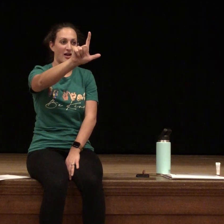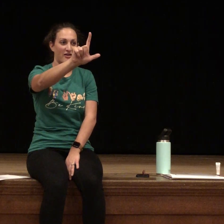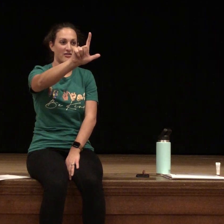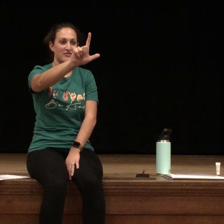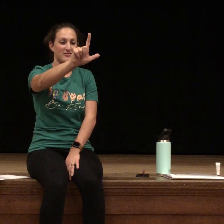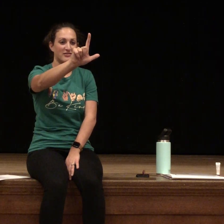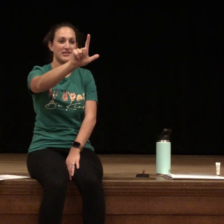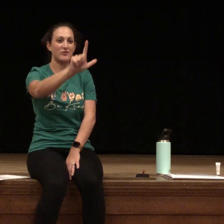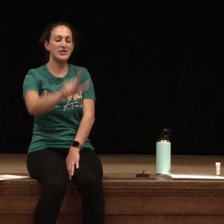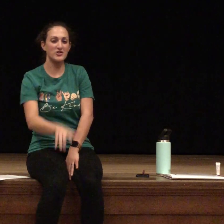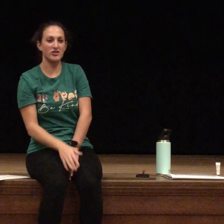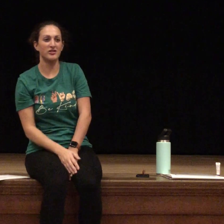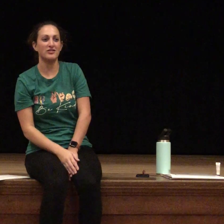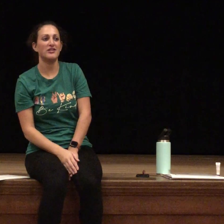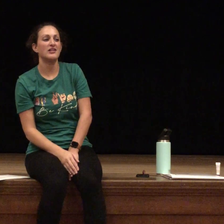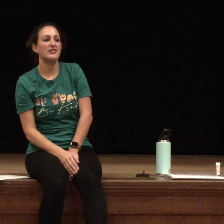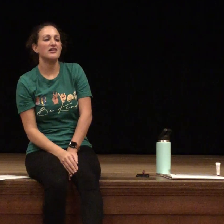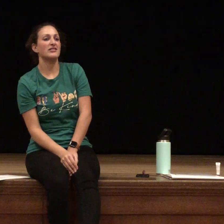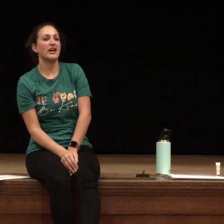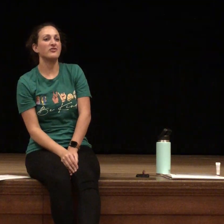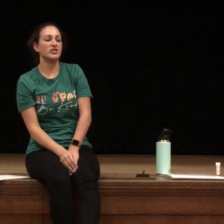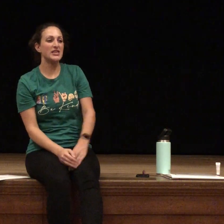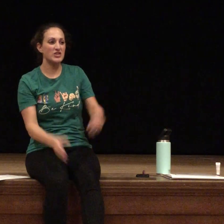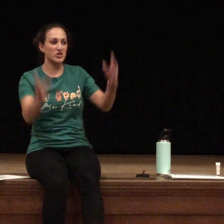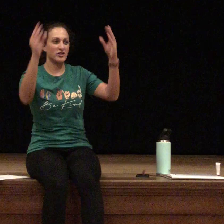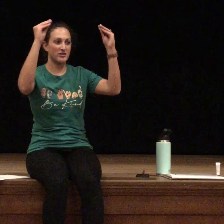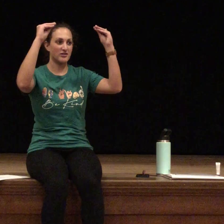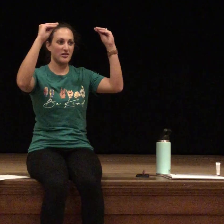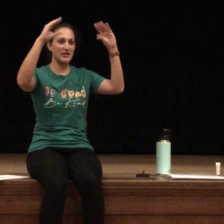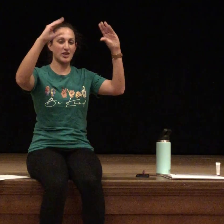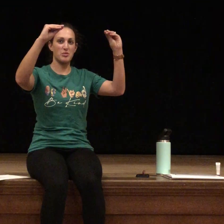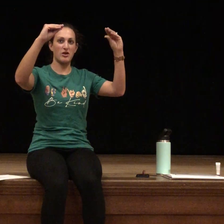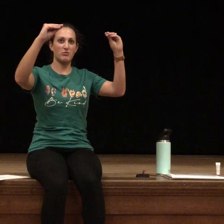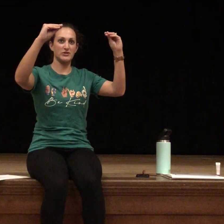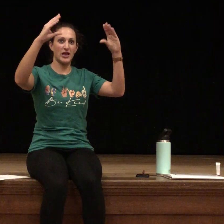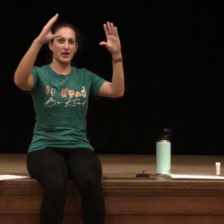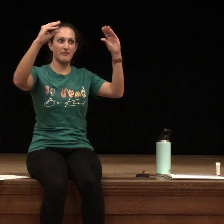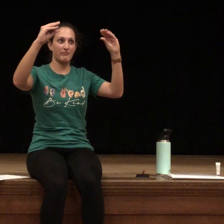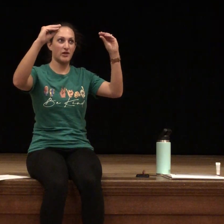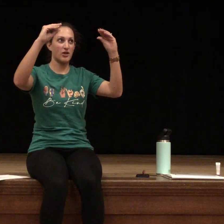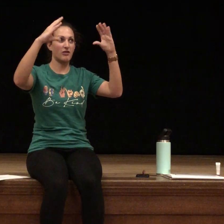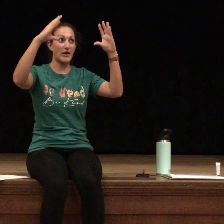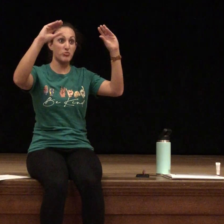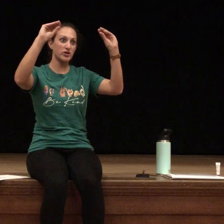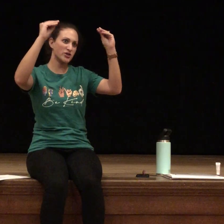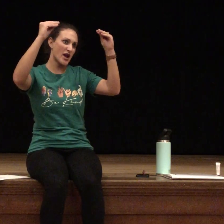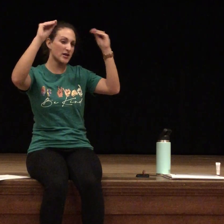ASL. Now teacher. The sign for teach is going to be almost like you have like books in your hand, I would